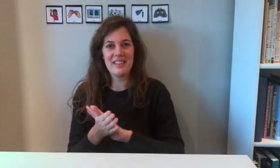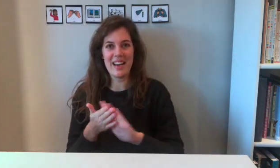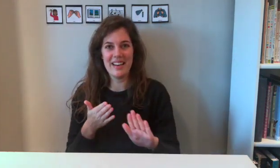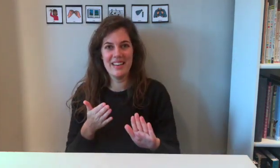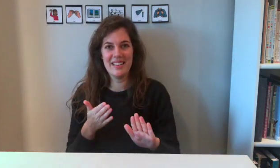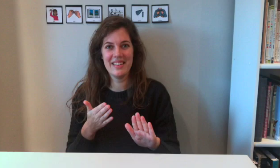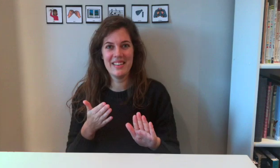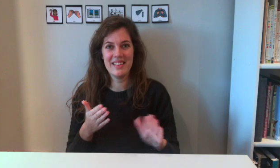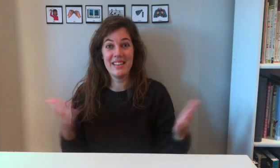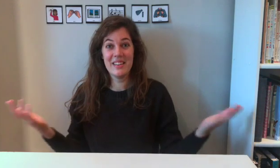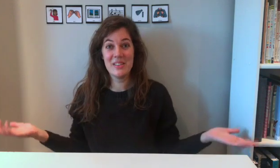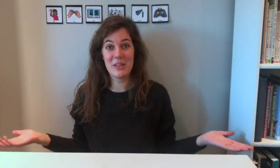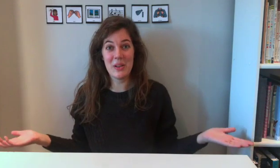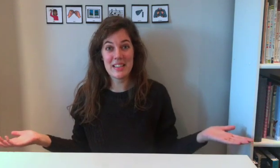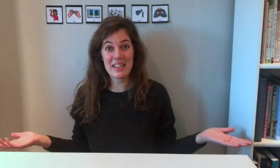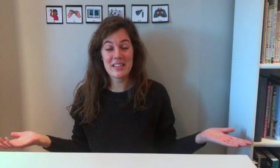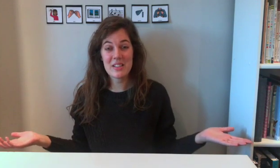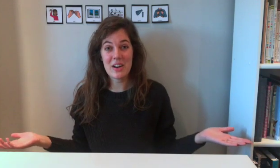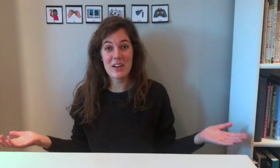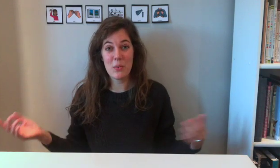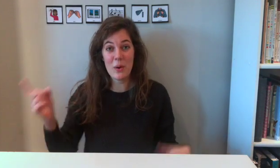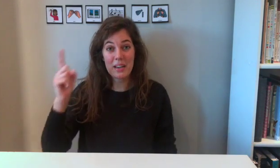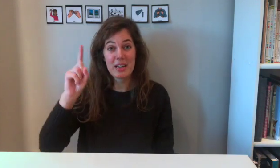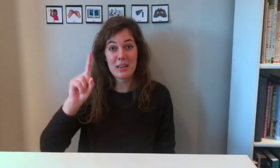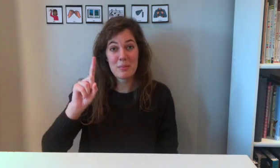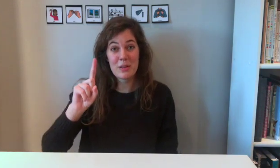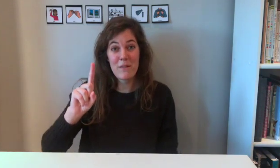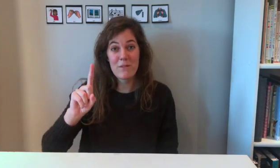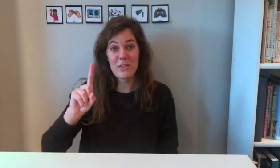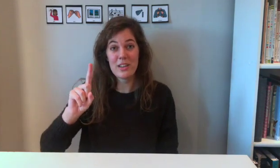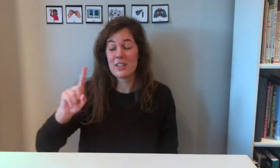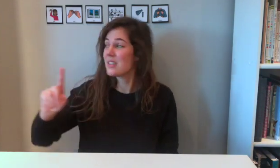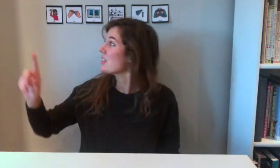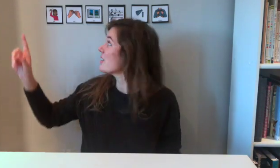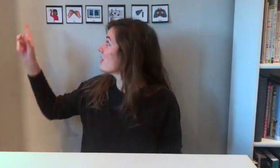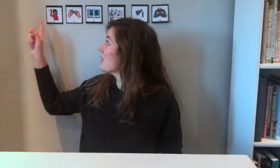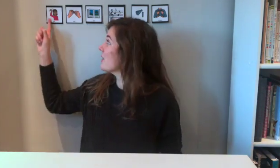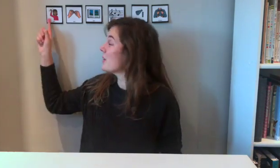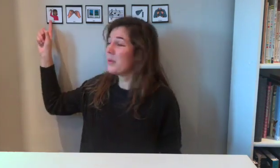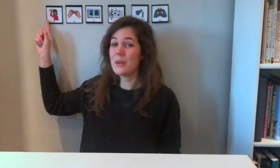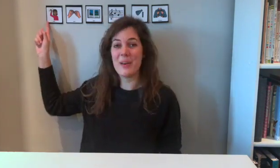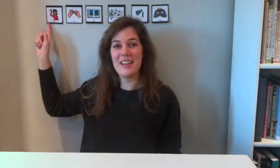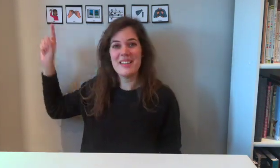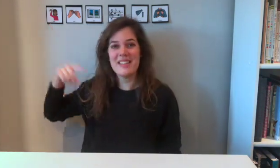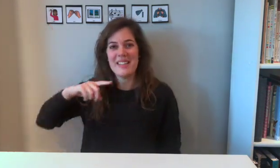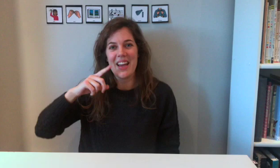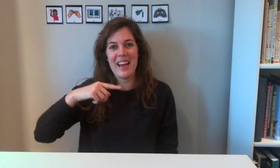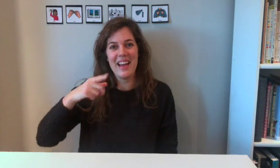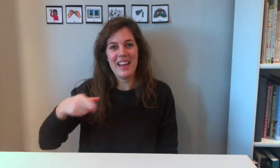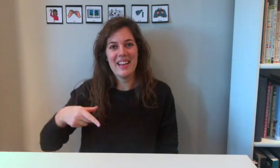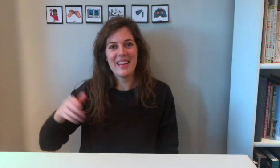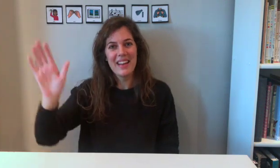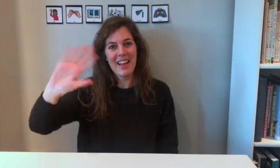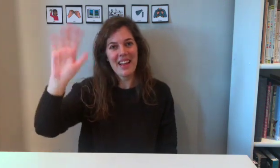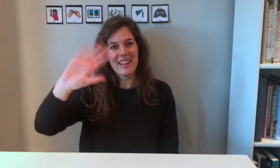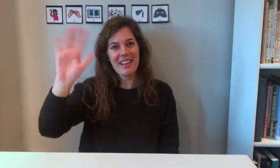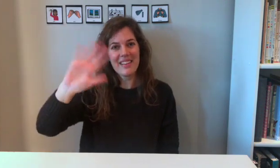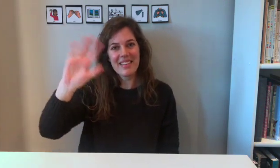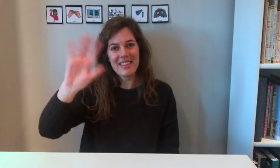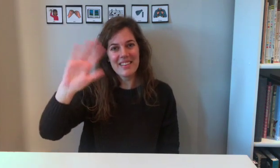done. So let's get started. What comes first? We're going to say hello.